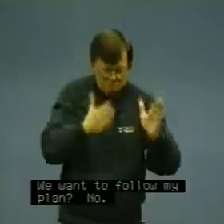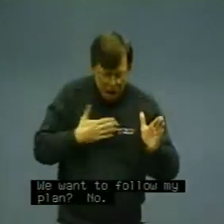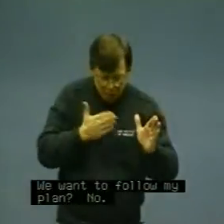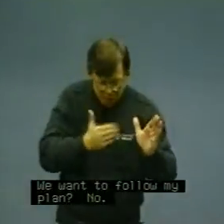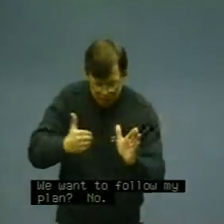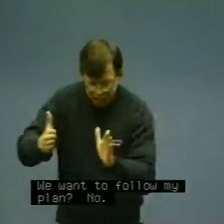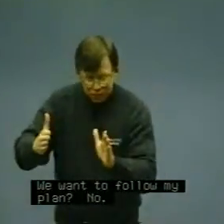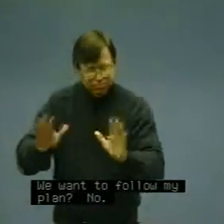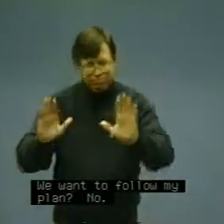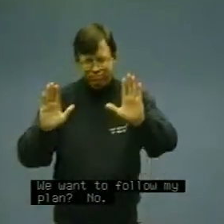plan. No.